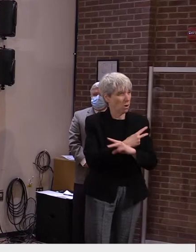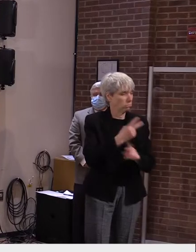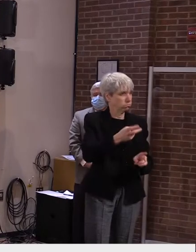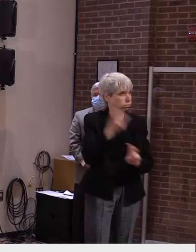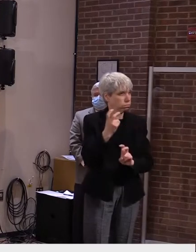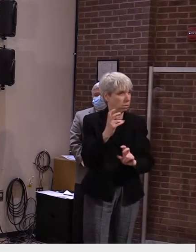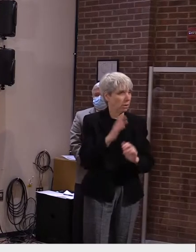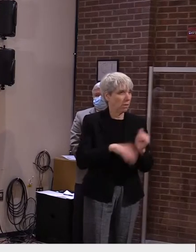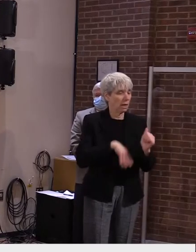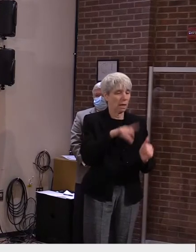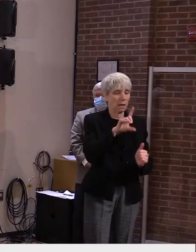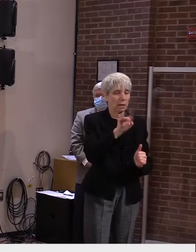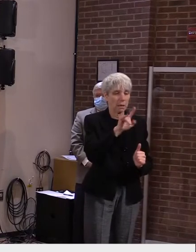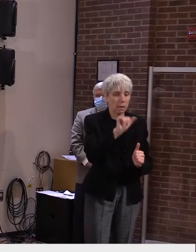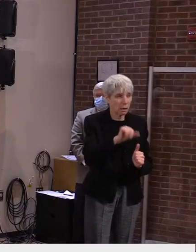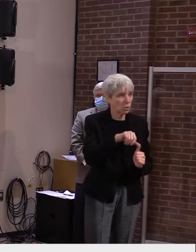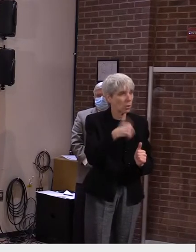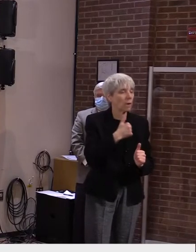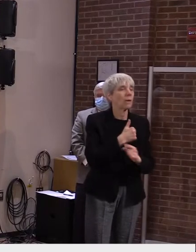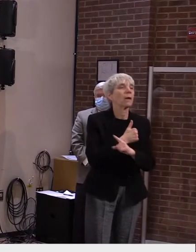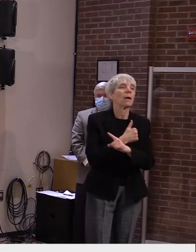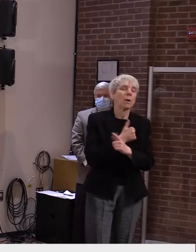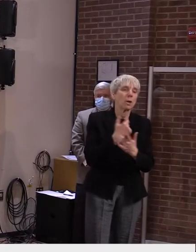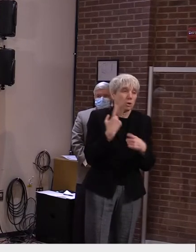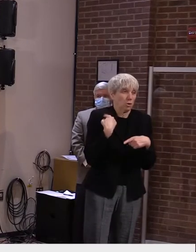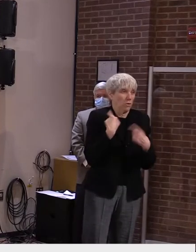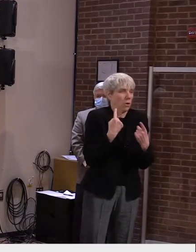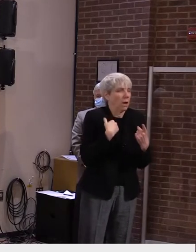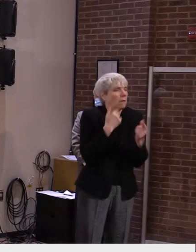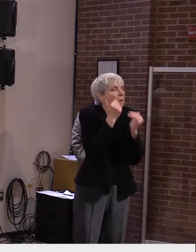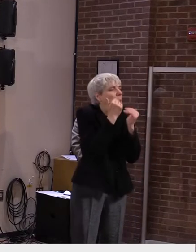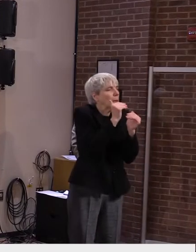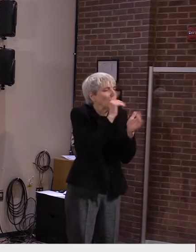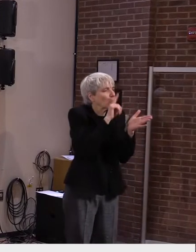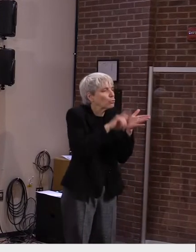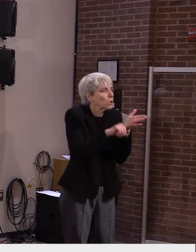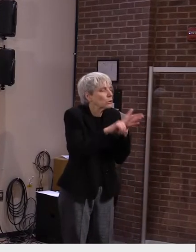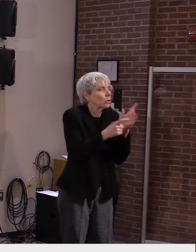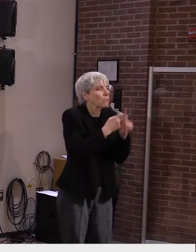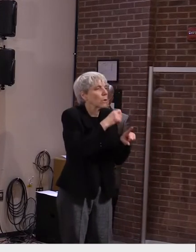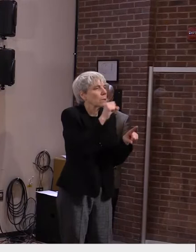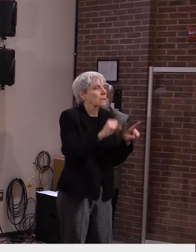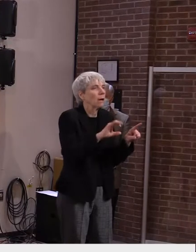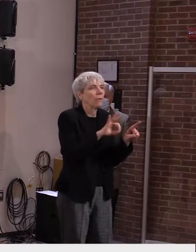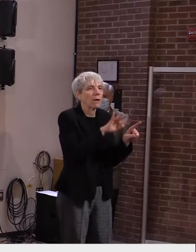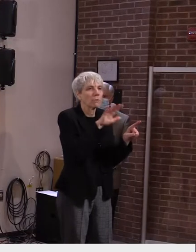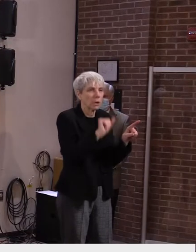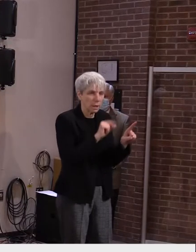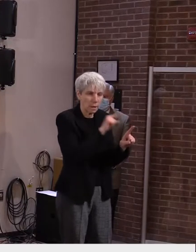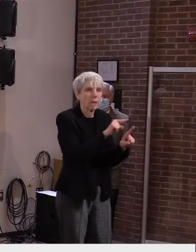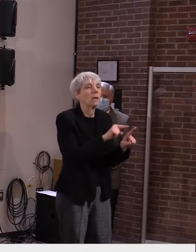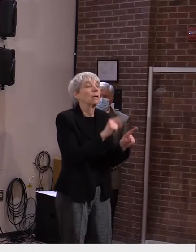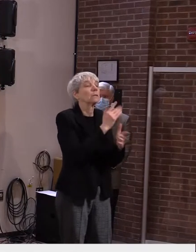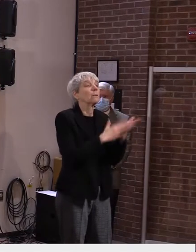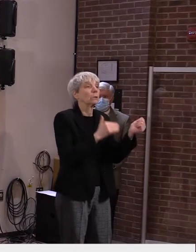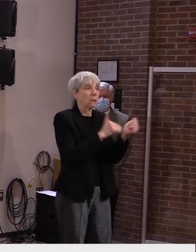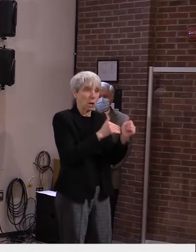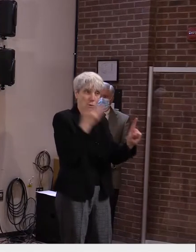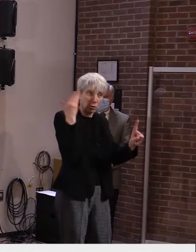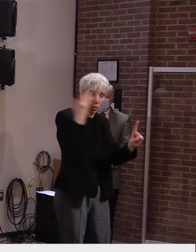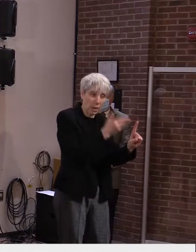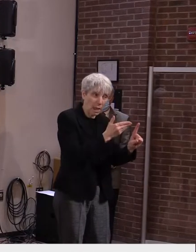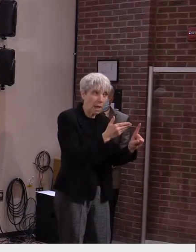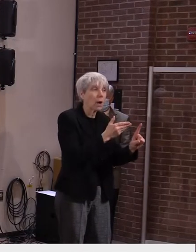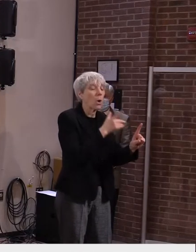Previous strains? Well, you know, some early data from South Africa where the physicians themselves who were treating the patients commented